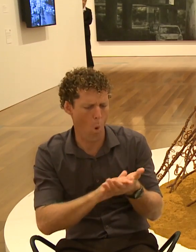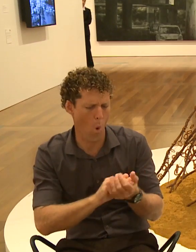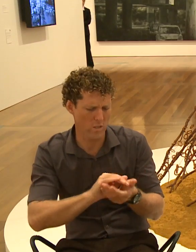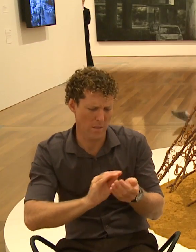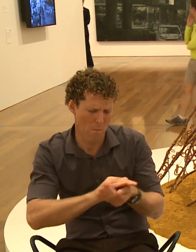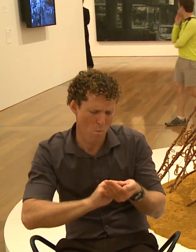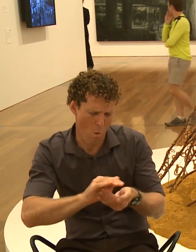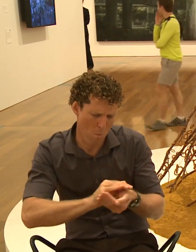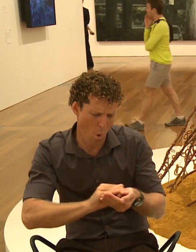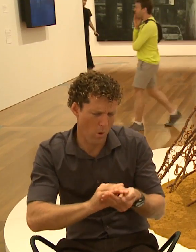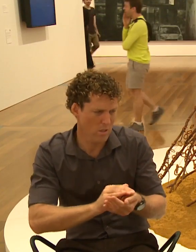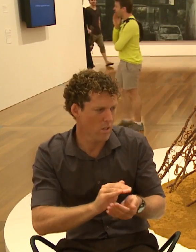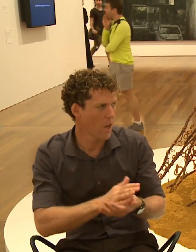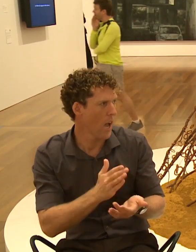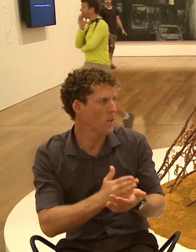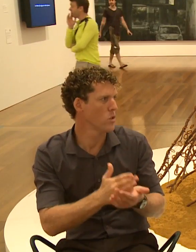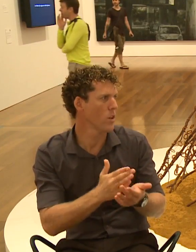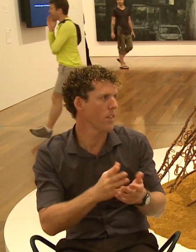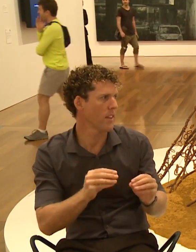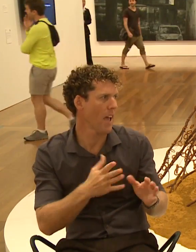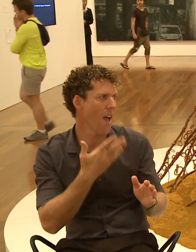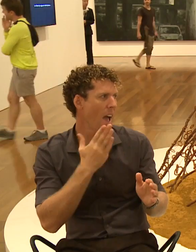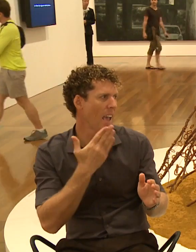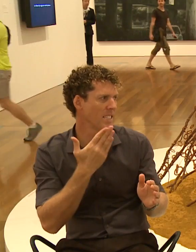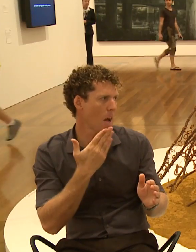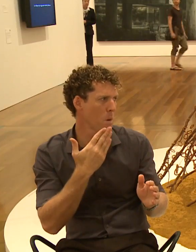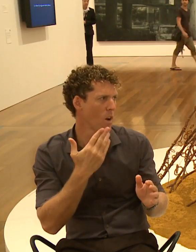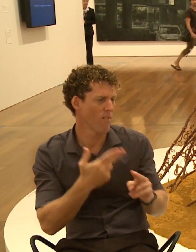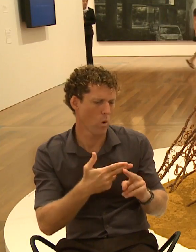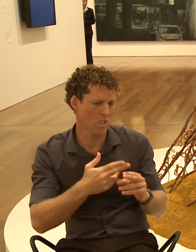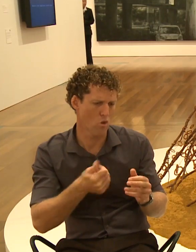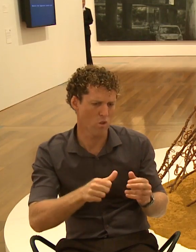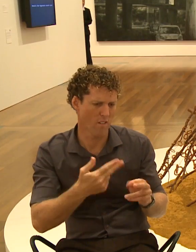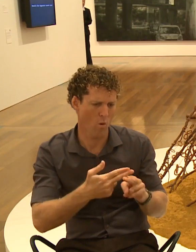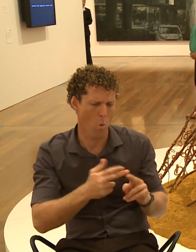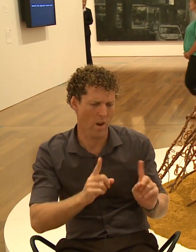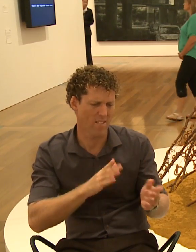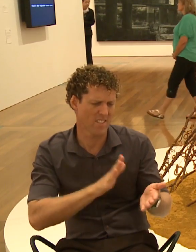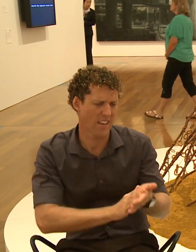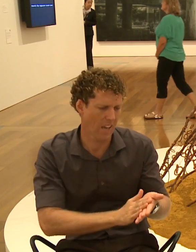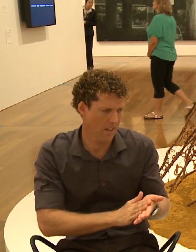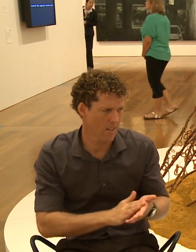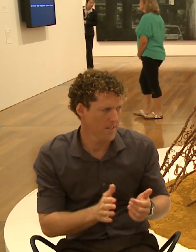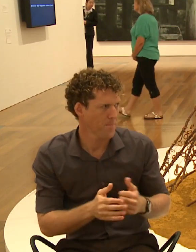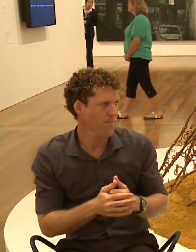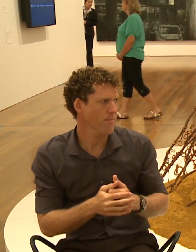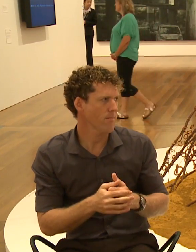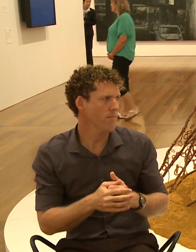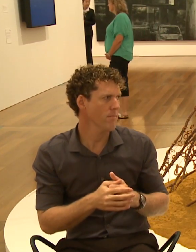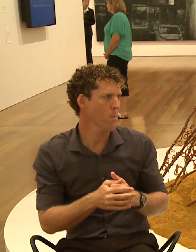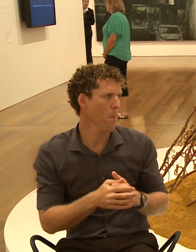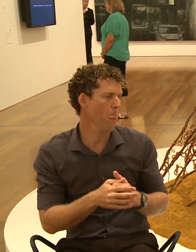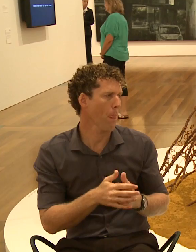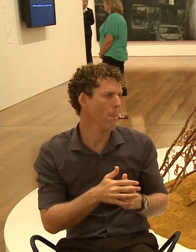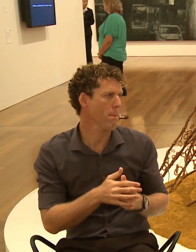it up to manipulate it, to use it for whatever you're going to use it for. And yeah, and I